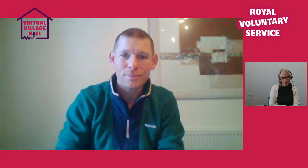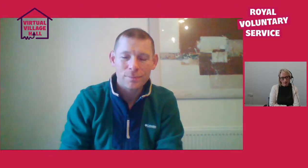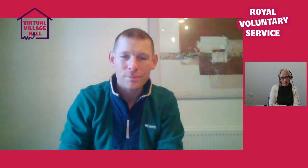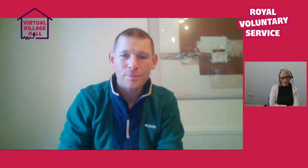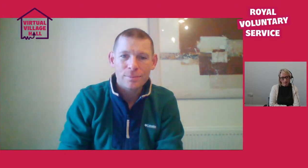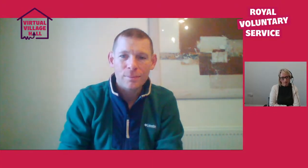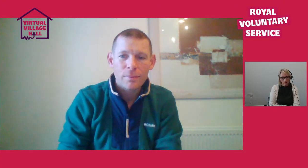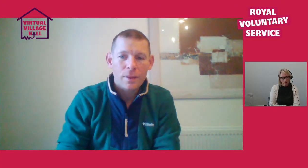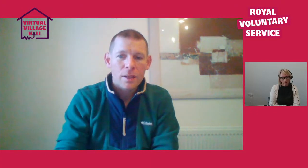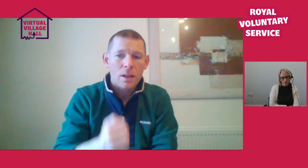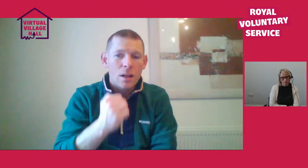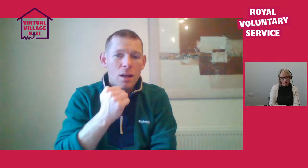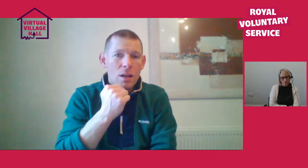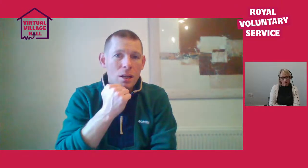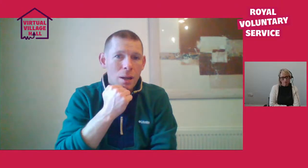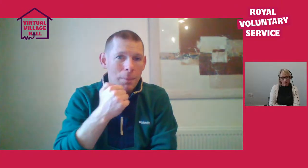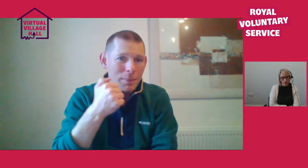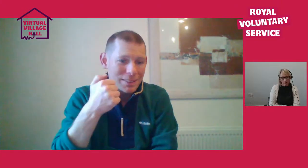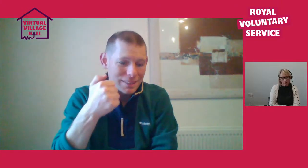walking.